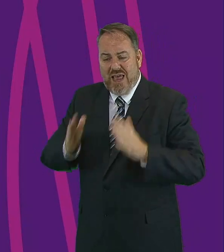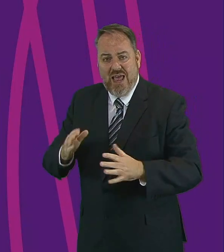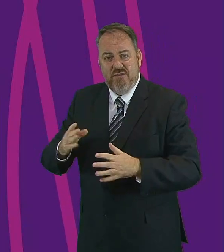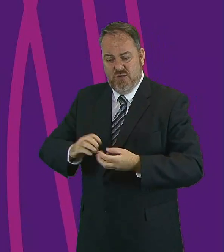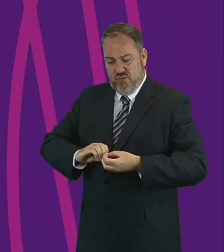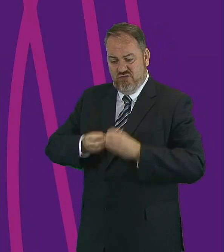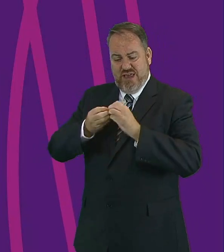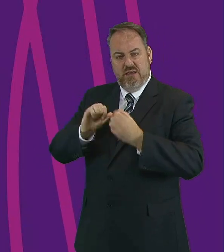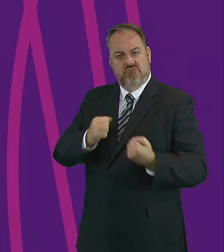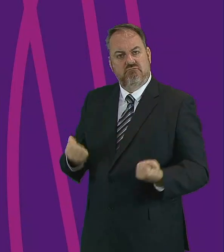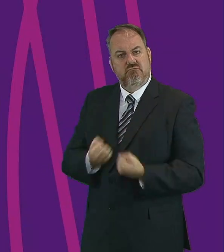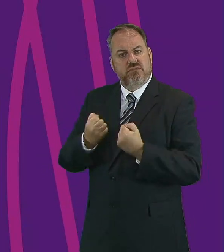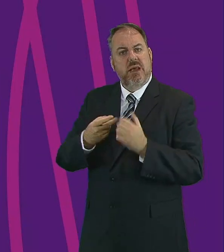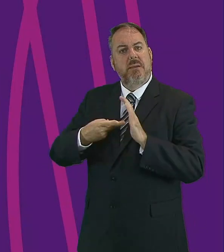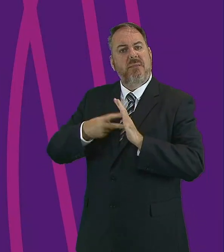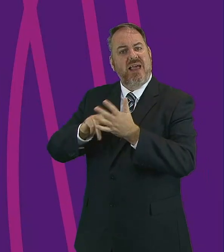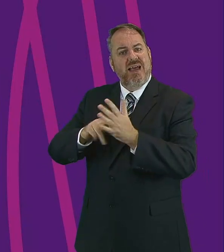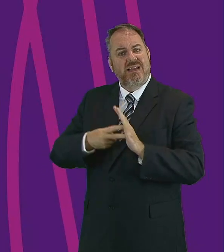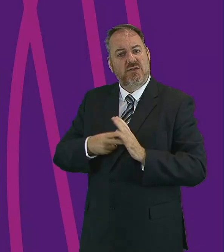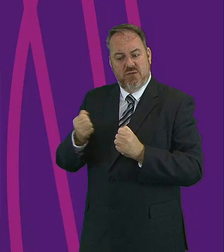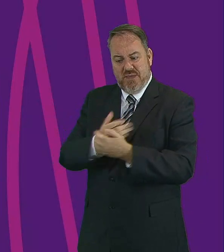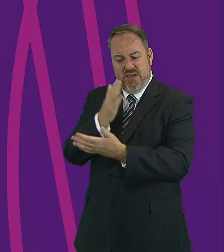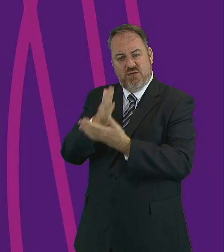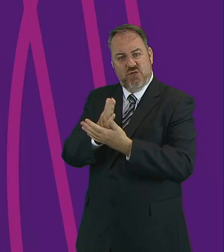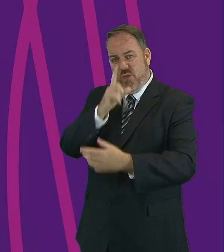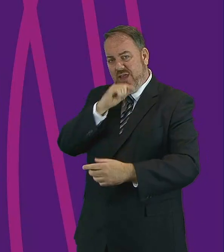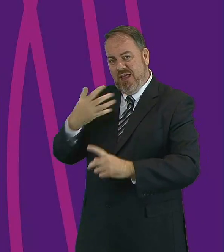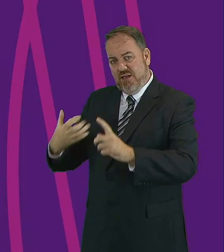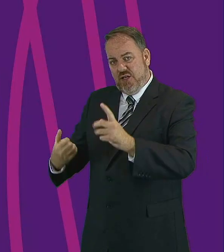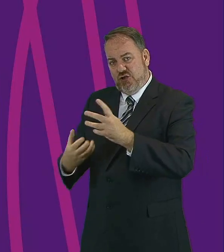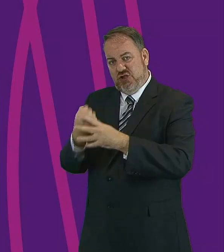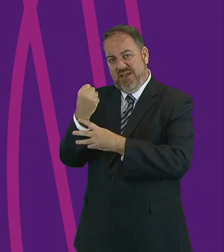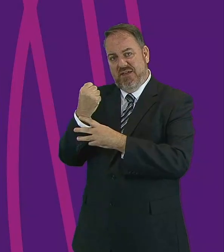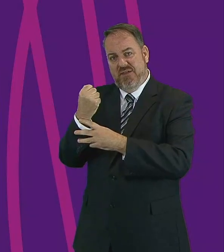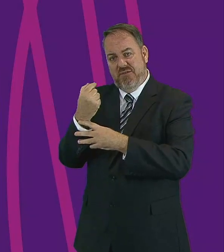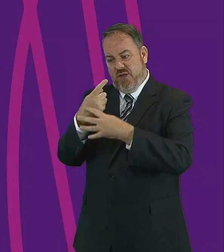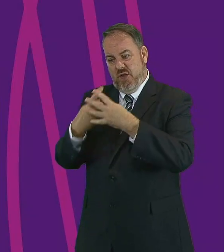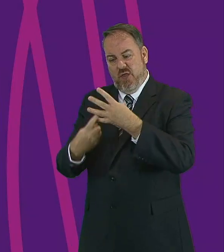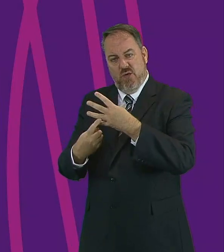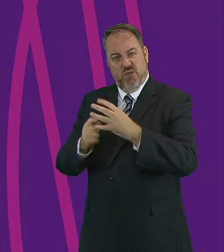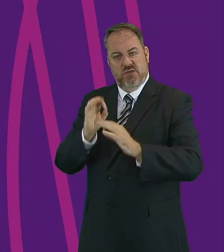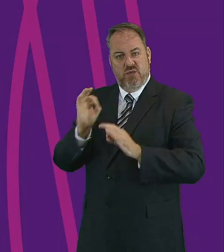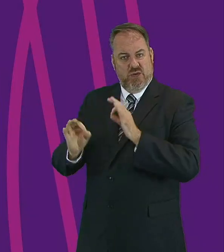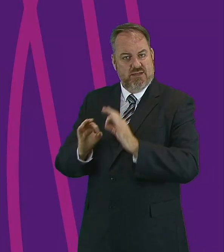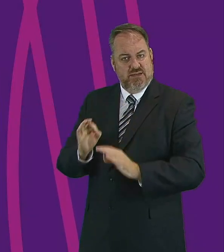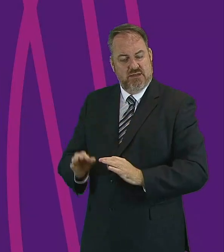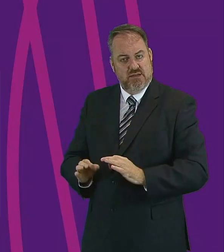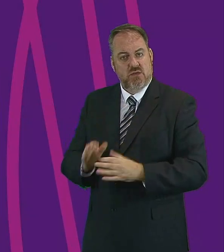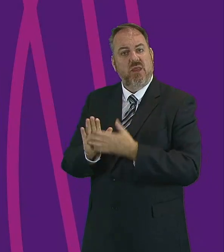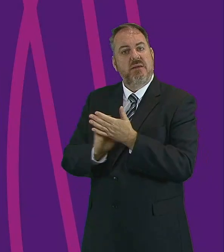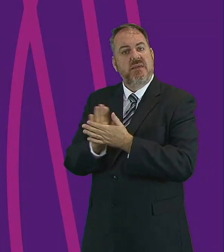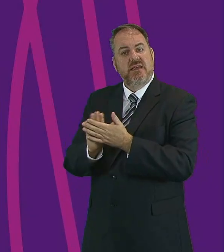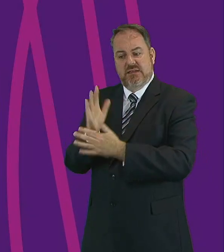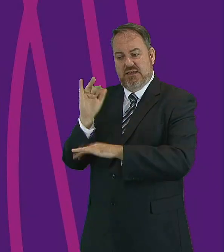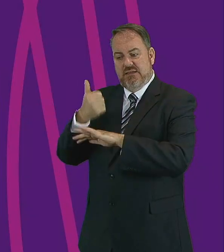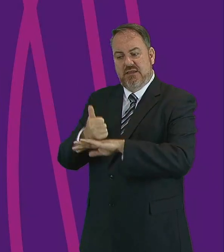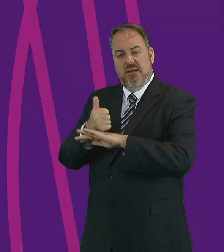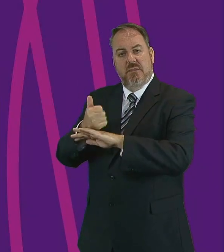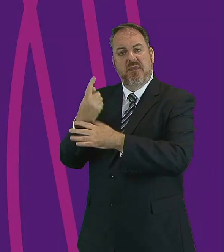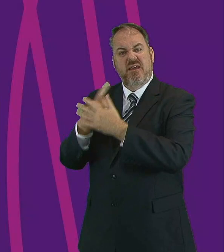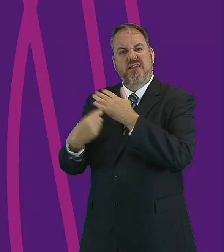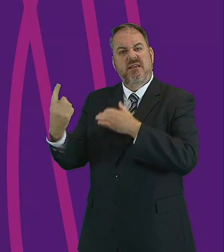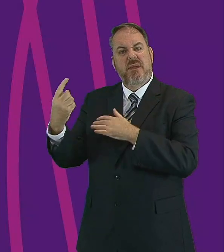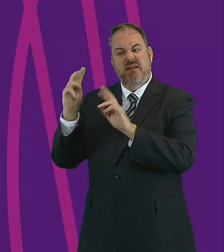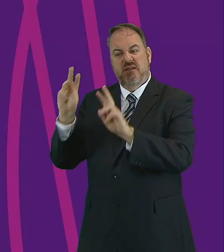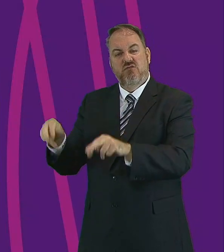it. And that's the work, the serious work that we are committed to undertaking, helped, of course, by the independent review that the Health Secretary